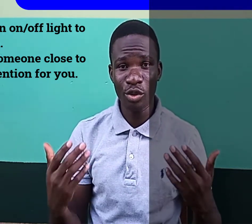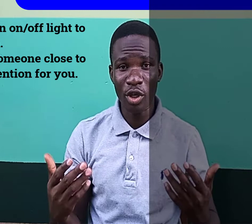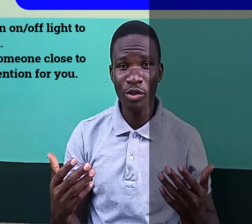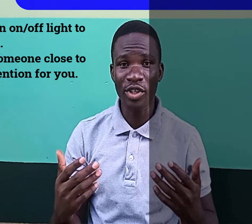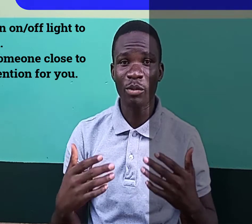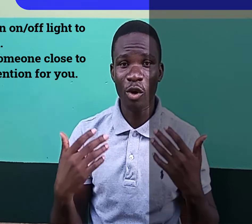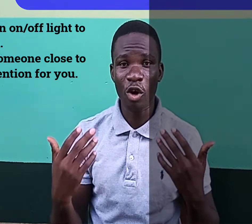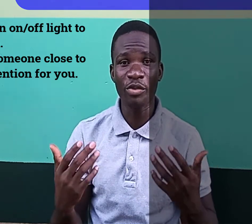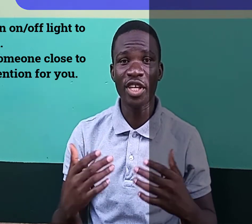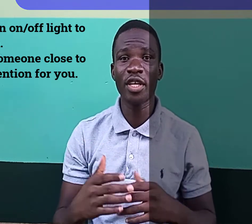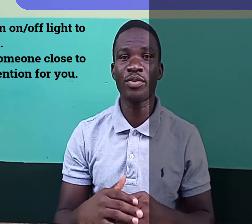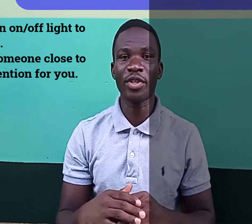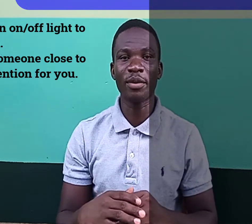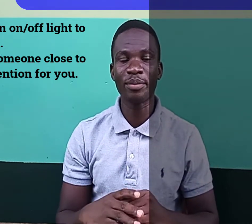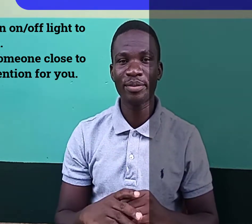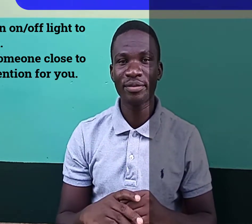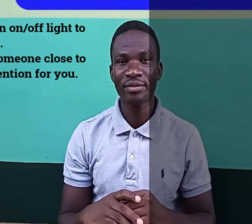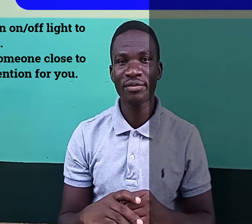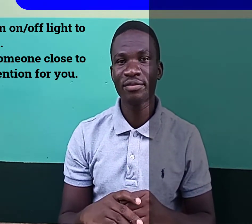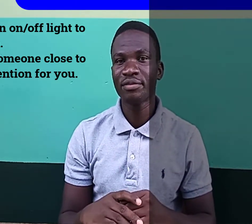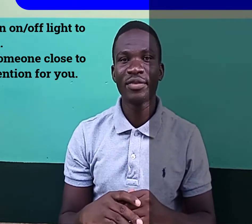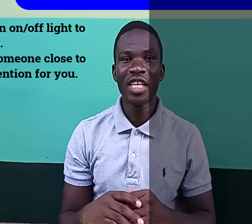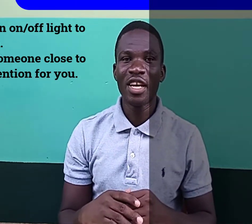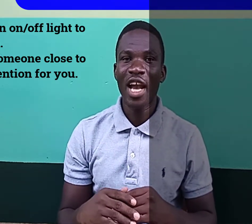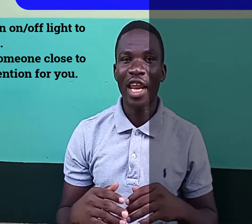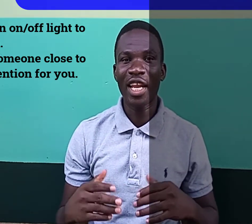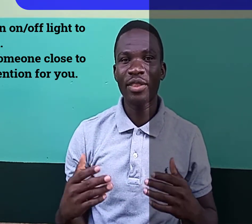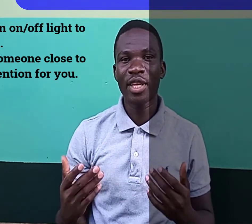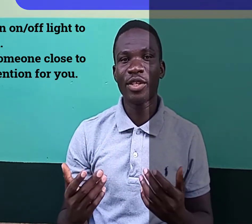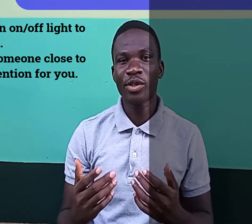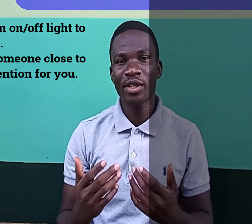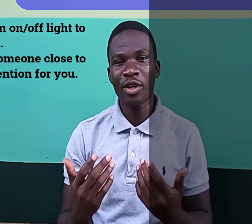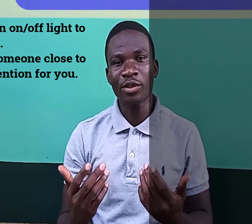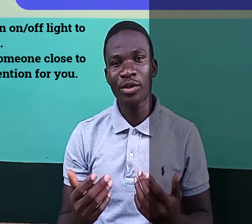to them or communicate with them. Another thing is also that